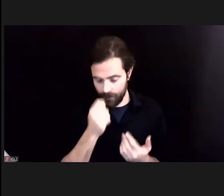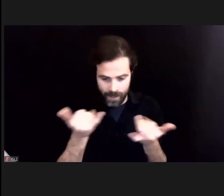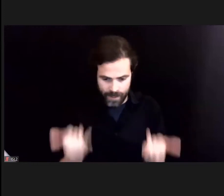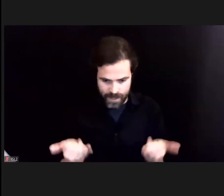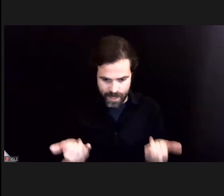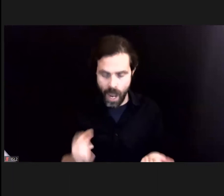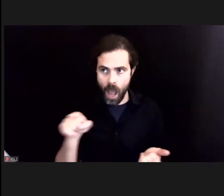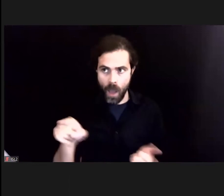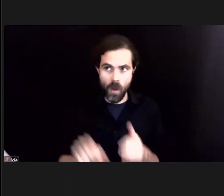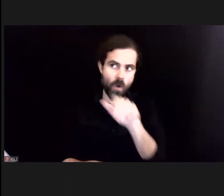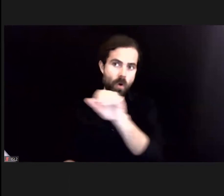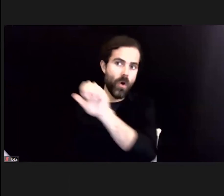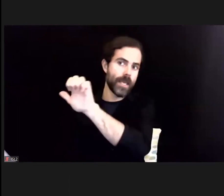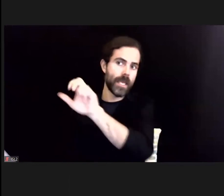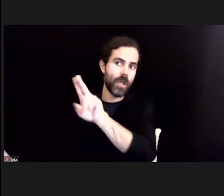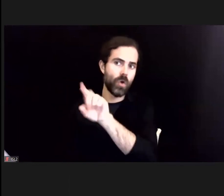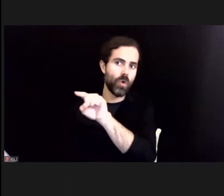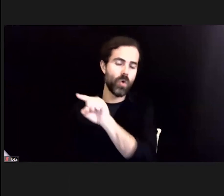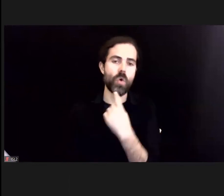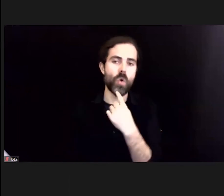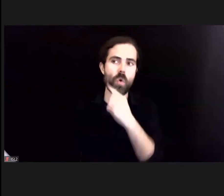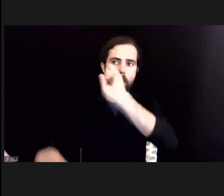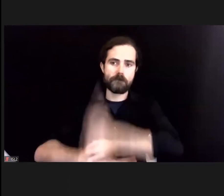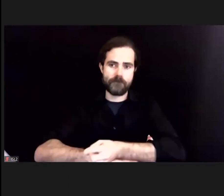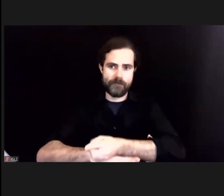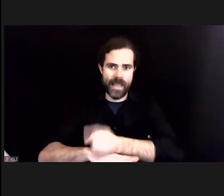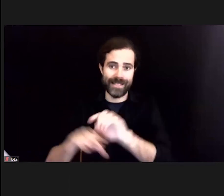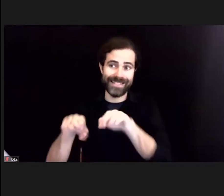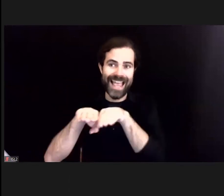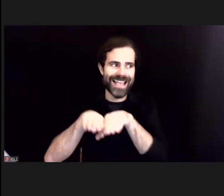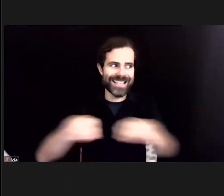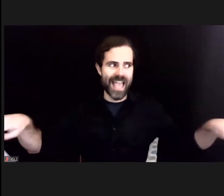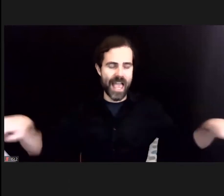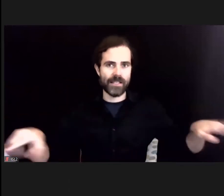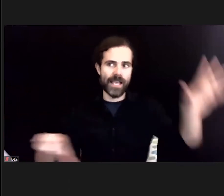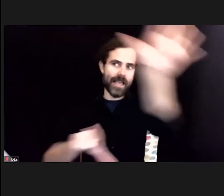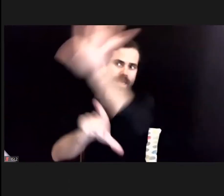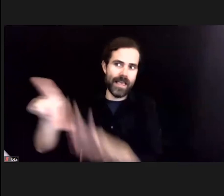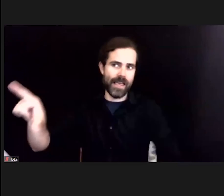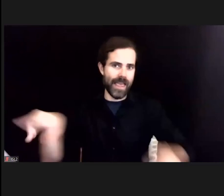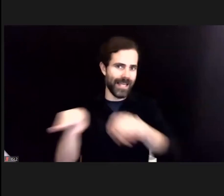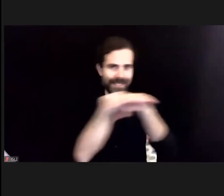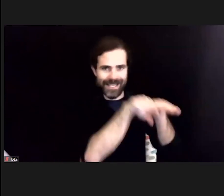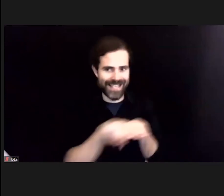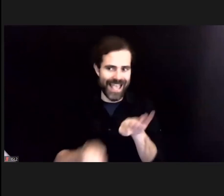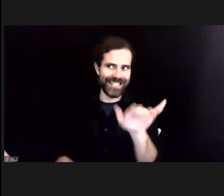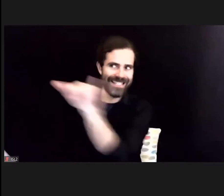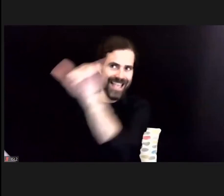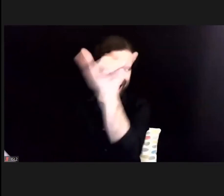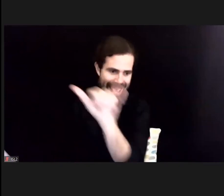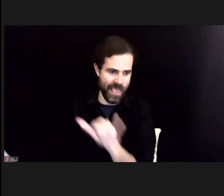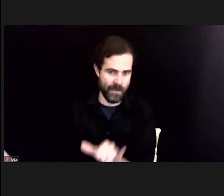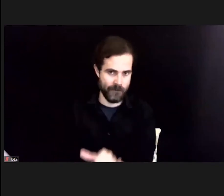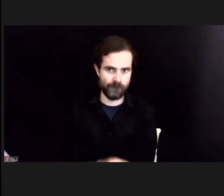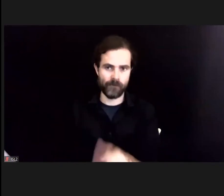standardization mandate, meaning that the Commission is asking the European standards organizations to come up with